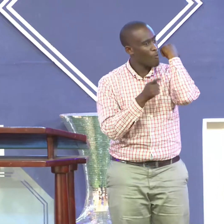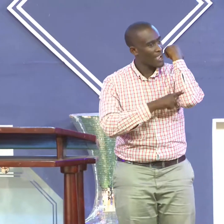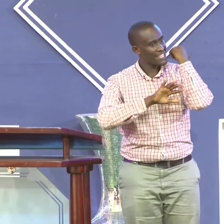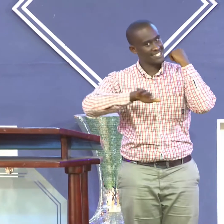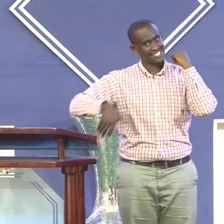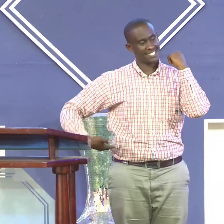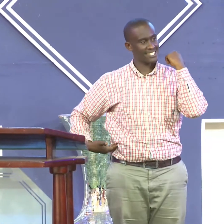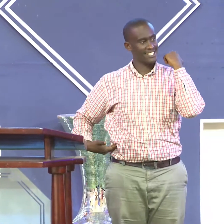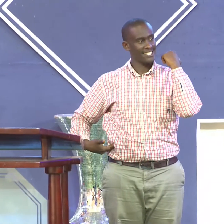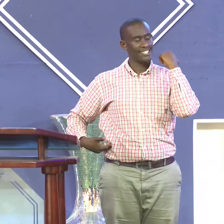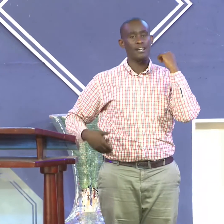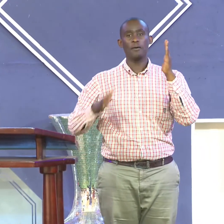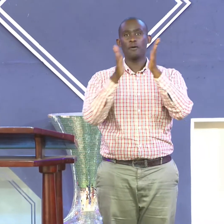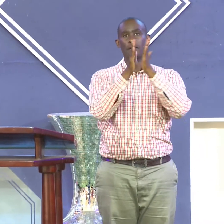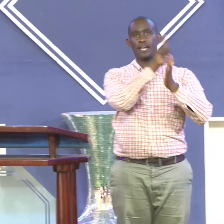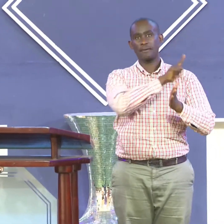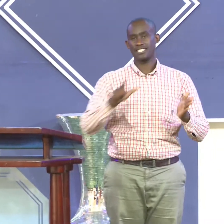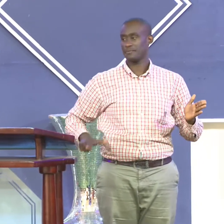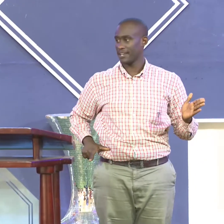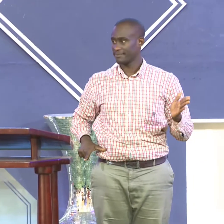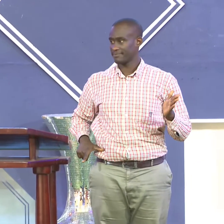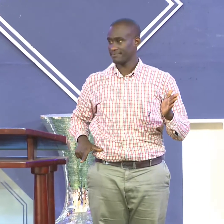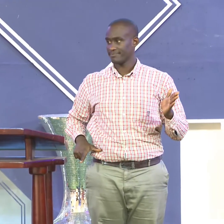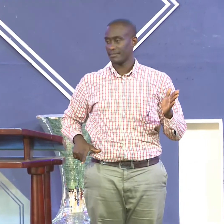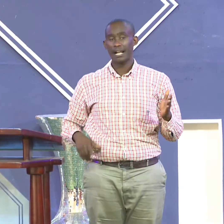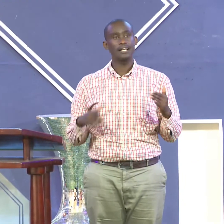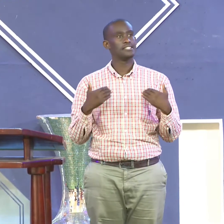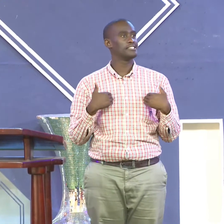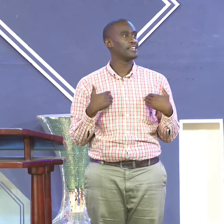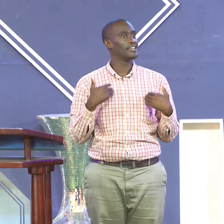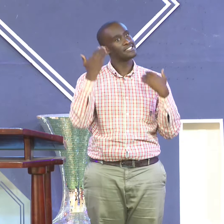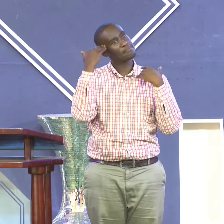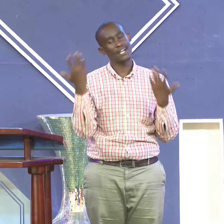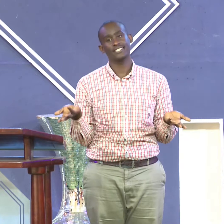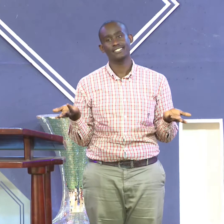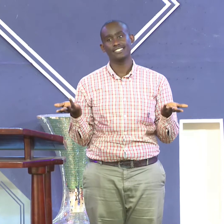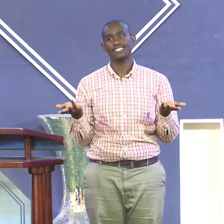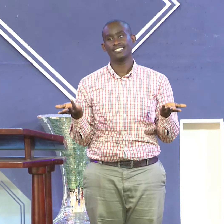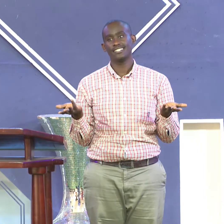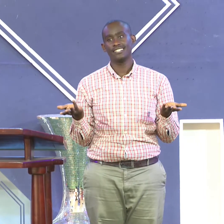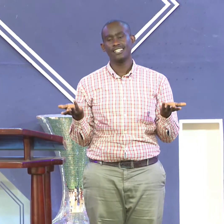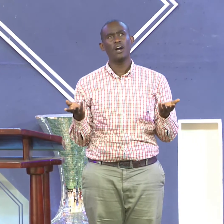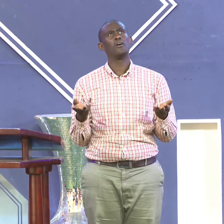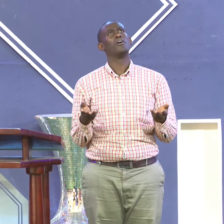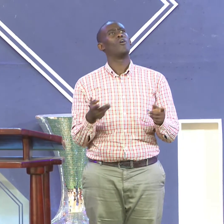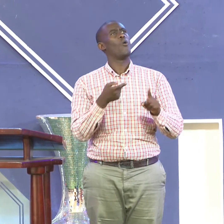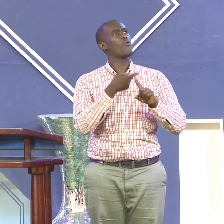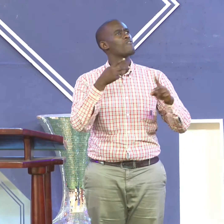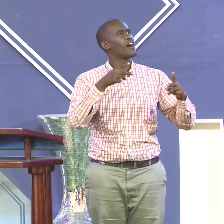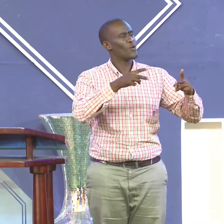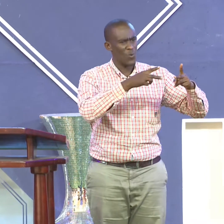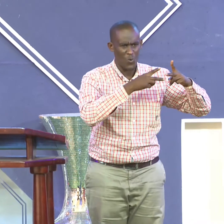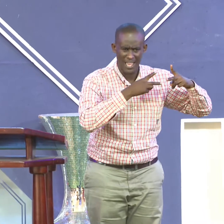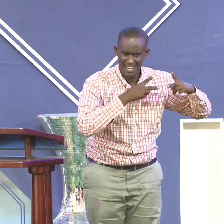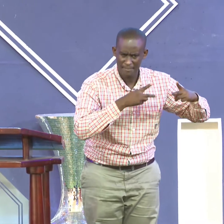Adultery. Praise the Lord. Simanyi. I don't know. Right